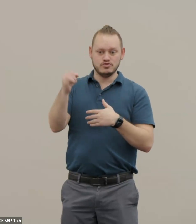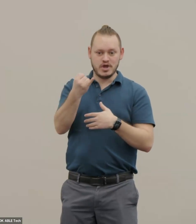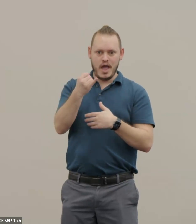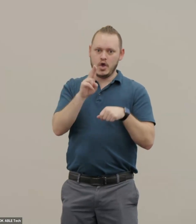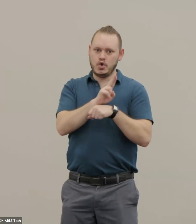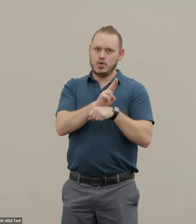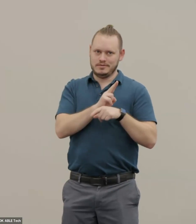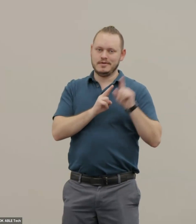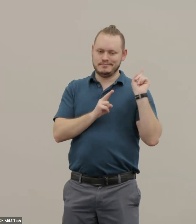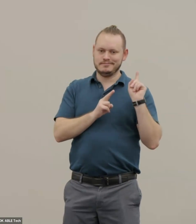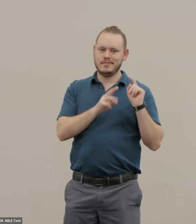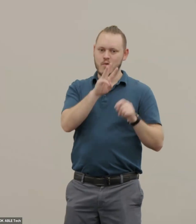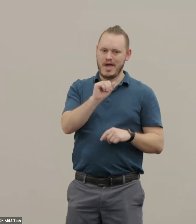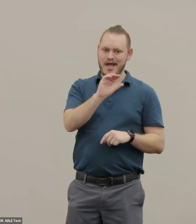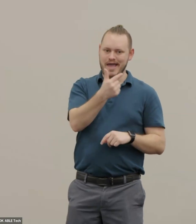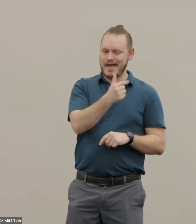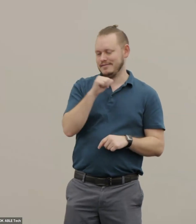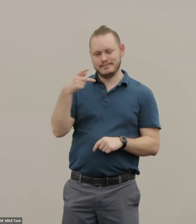okay?